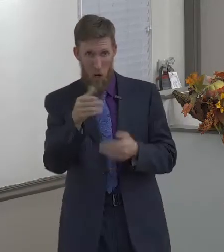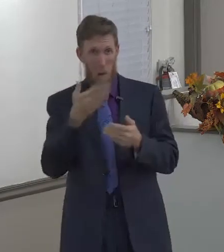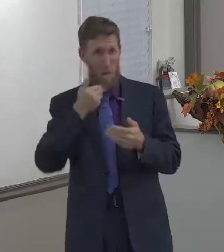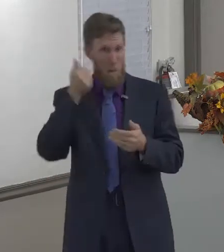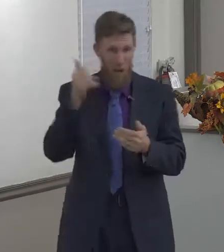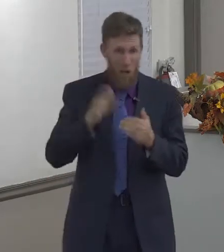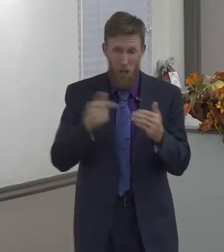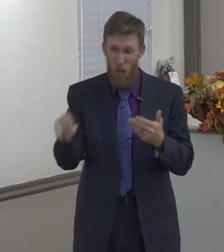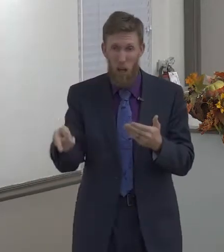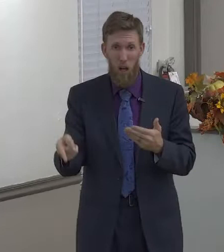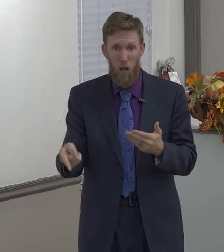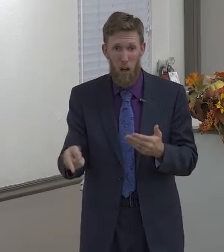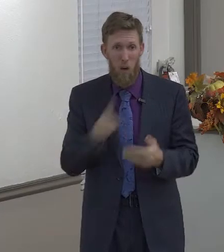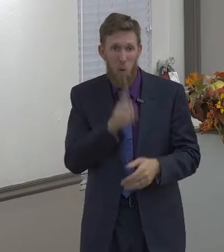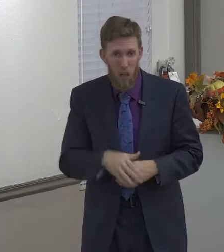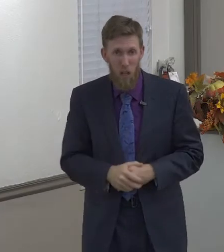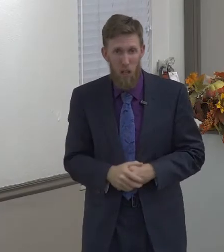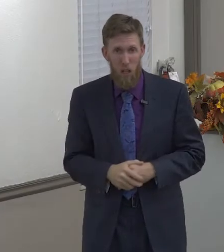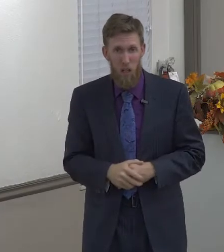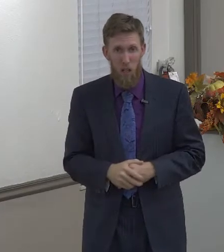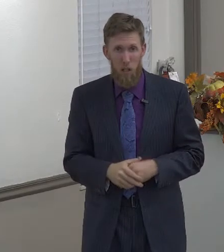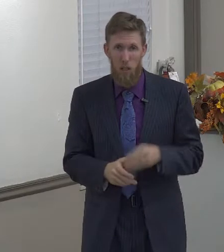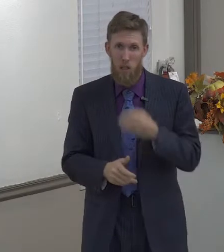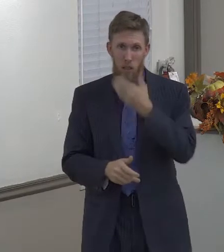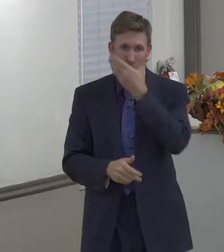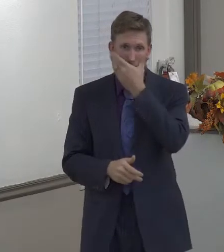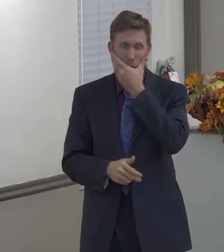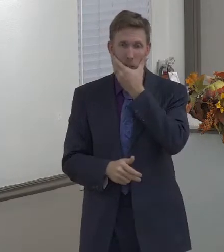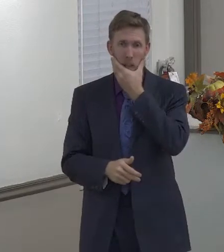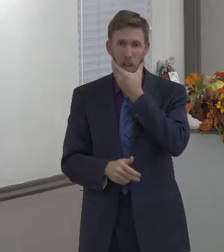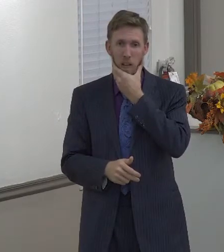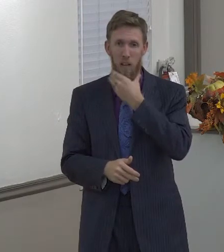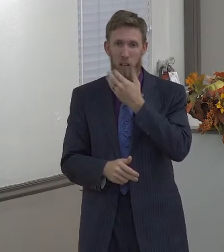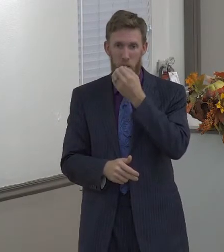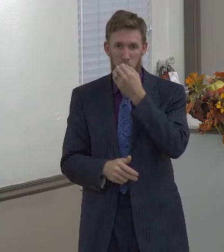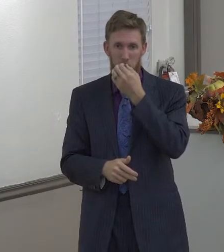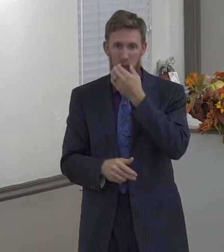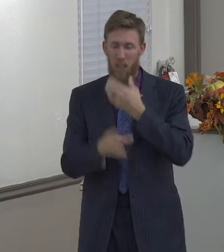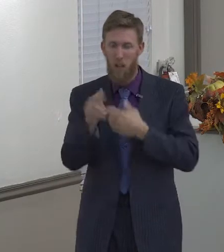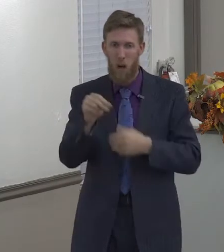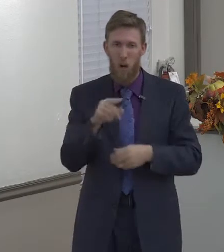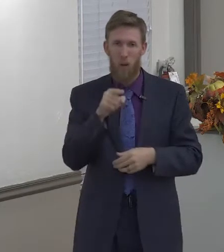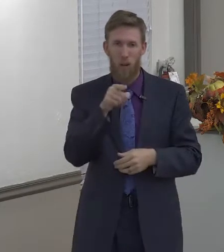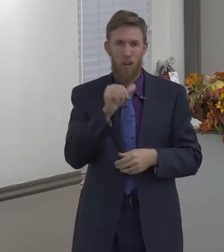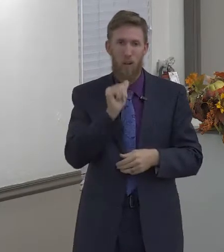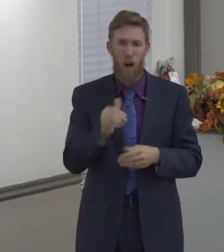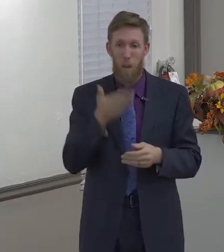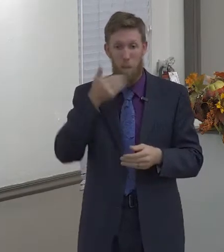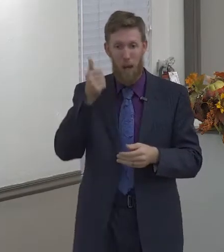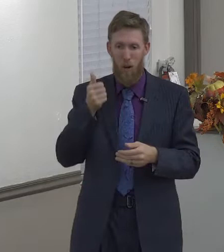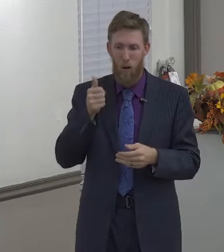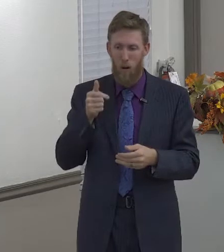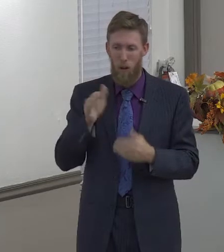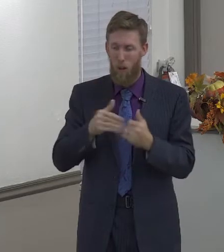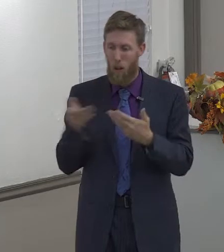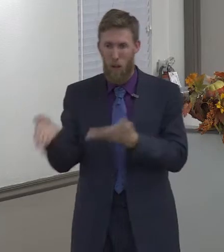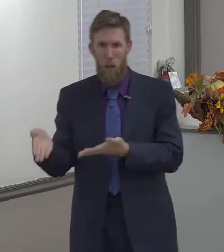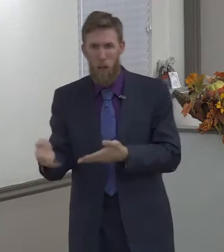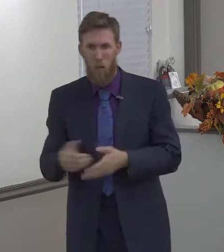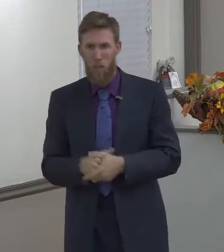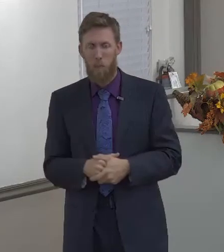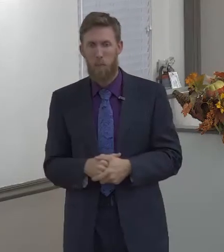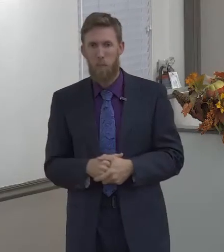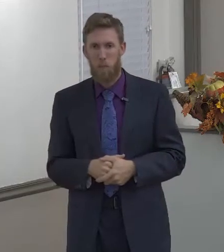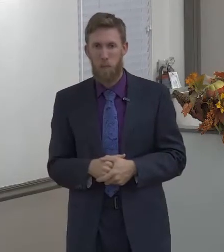Only thing worse than saying we're getting discouraged over what we don't have, is a talent we don't have, is saying we're better than somebody